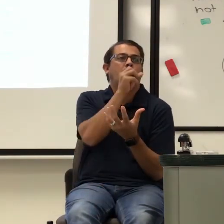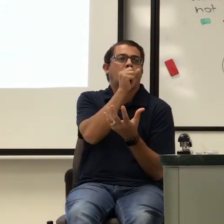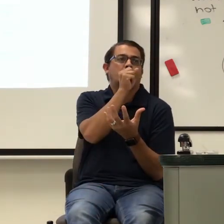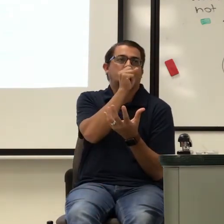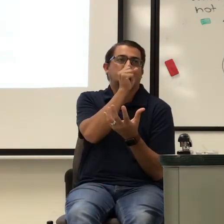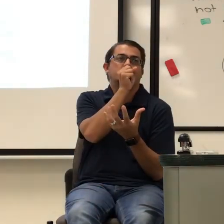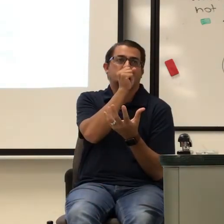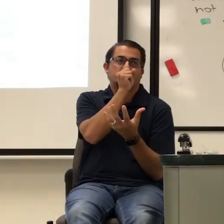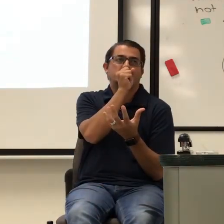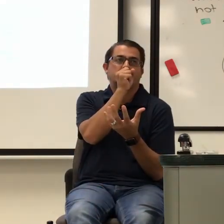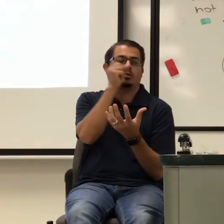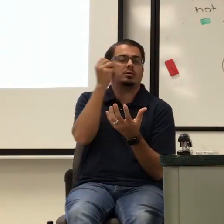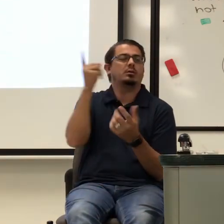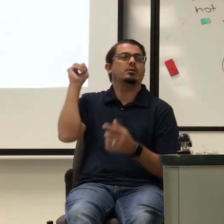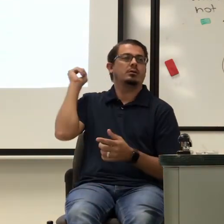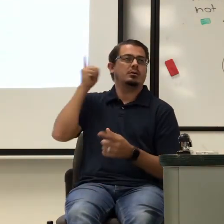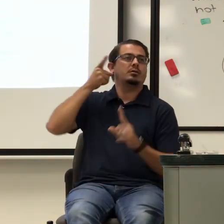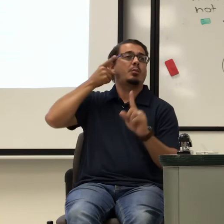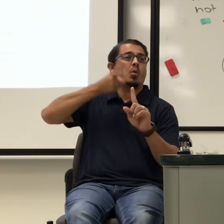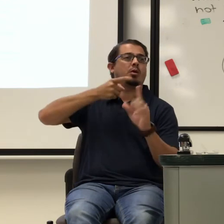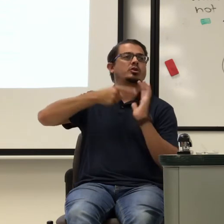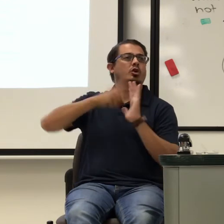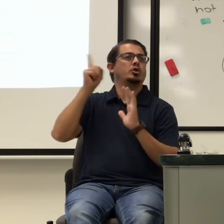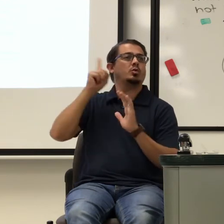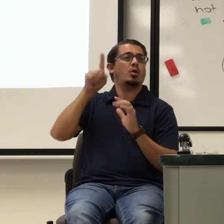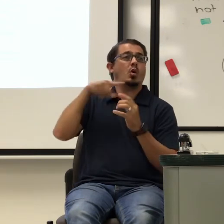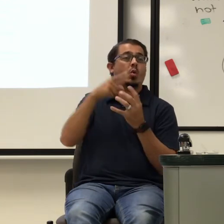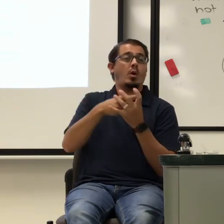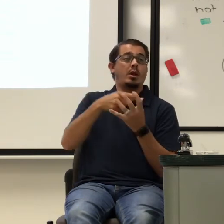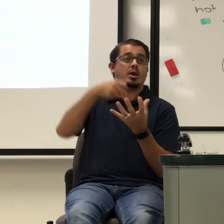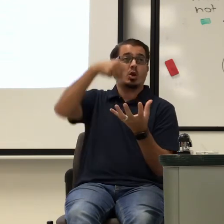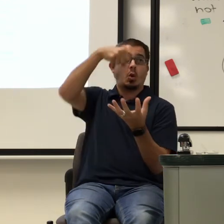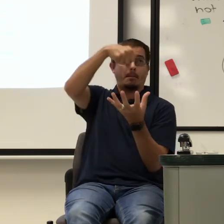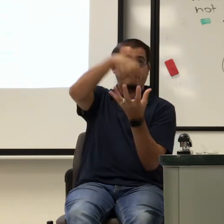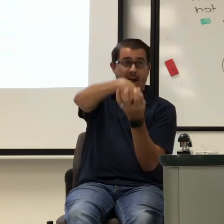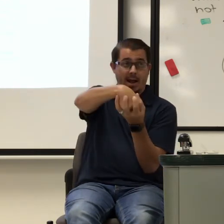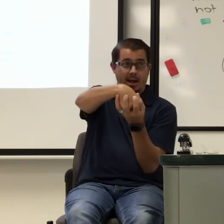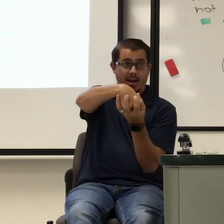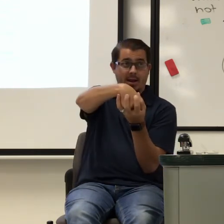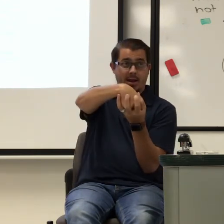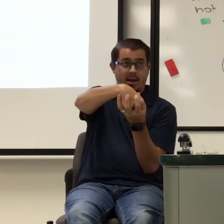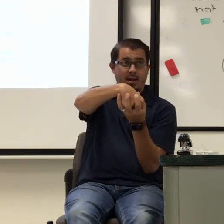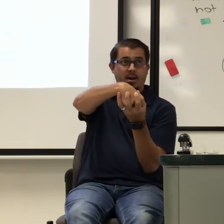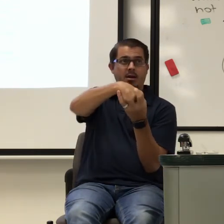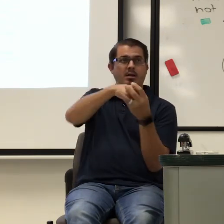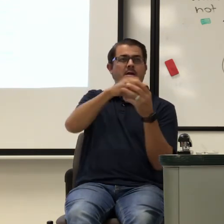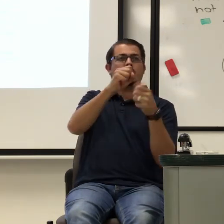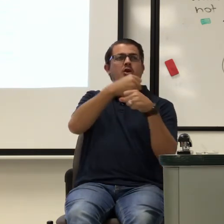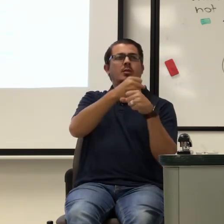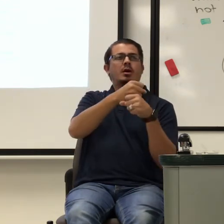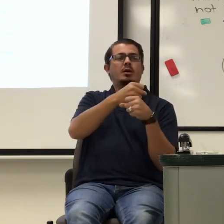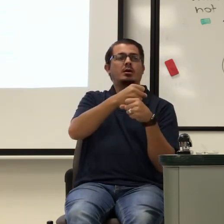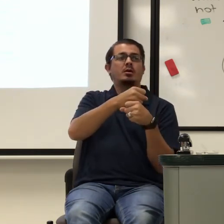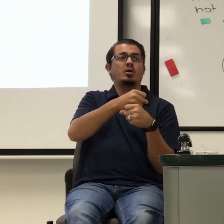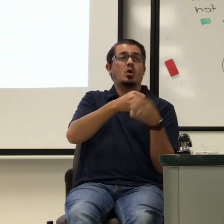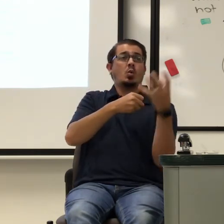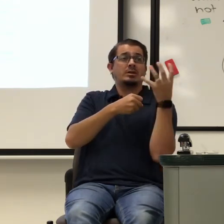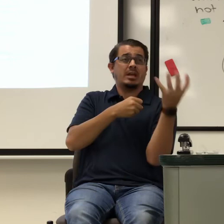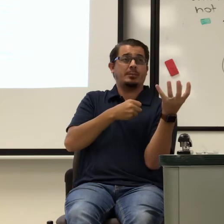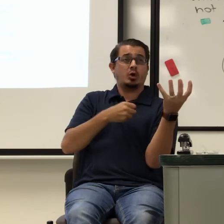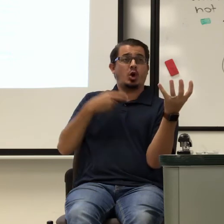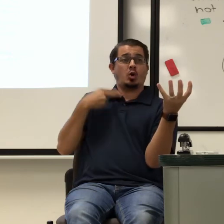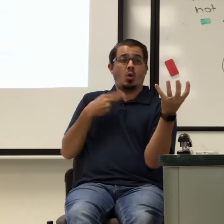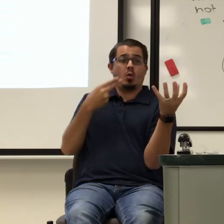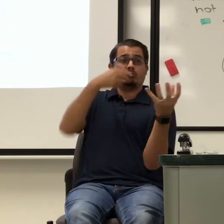Orange. And they want to show you, when you bind, you form this receptor hormone complex, in